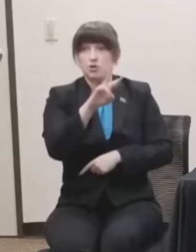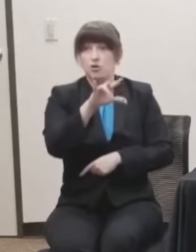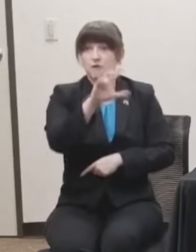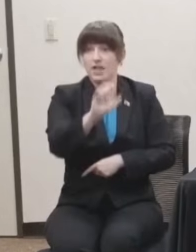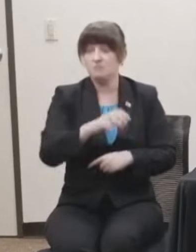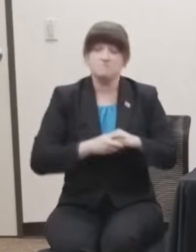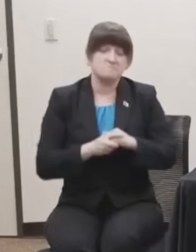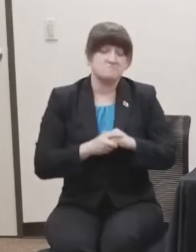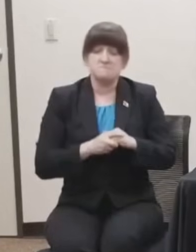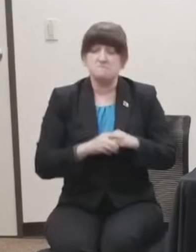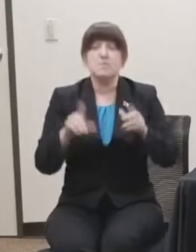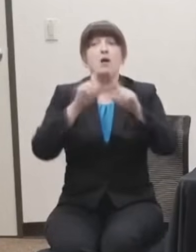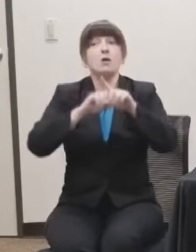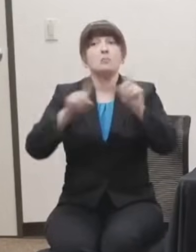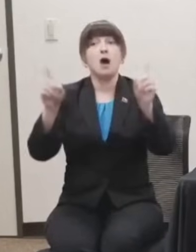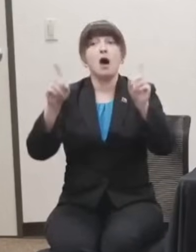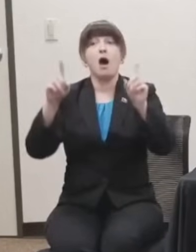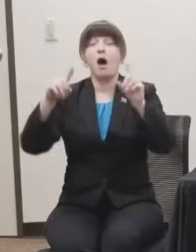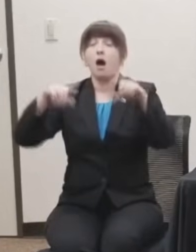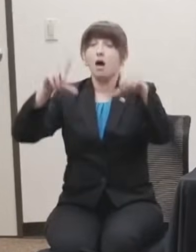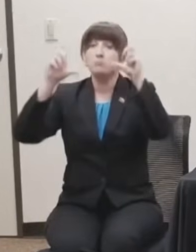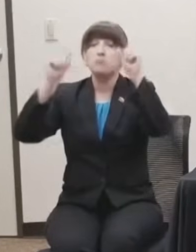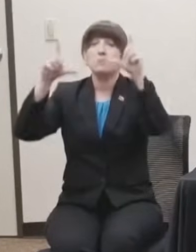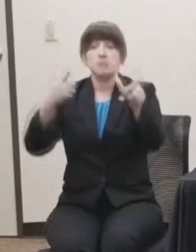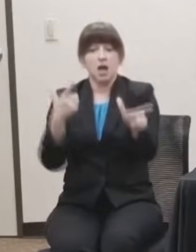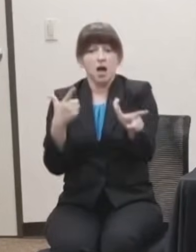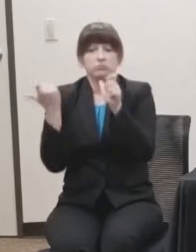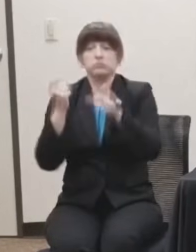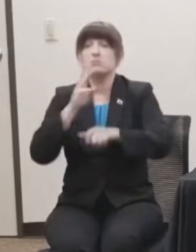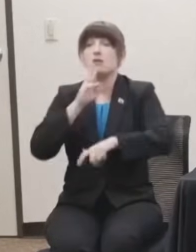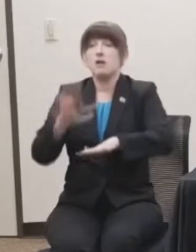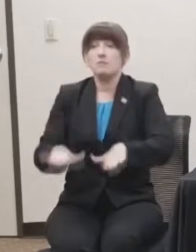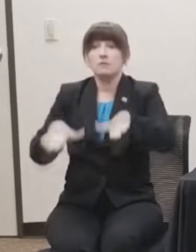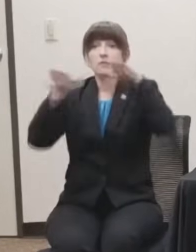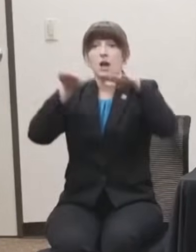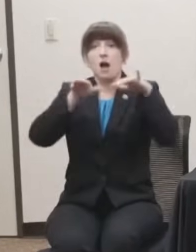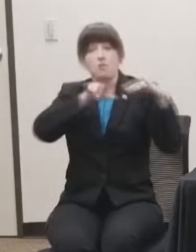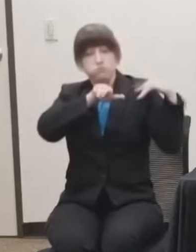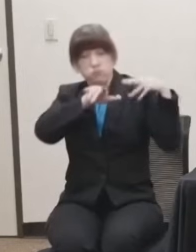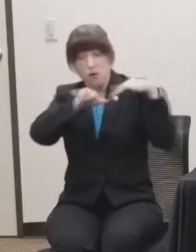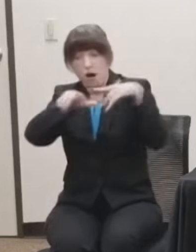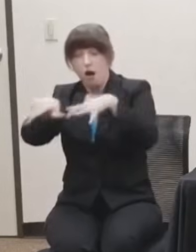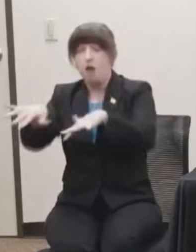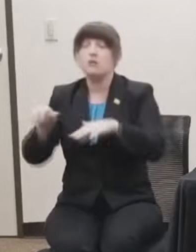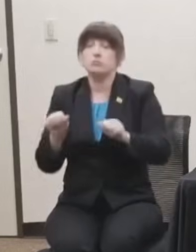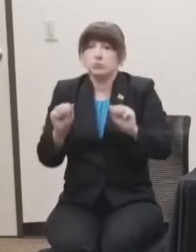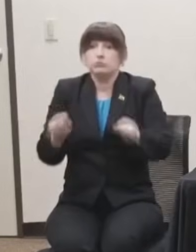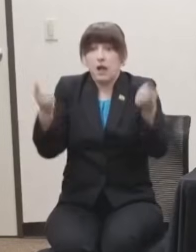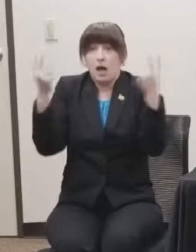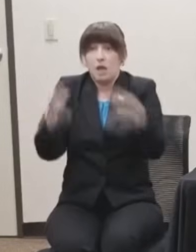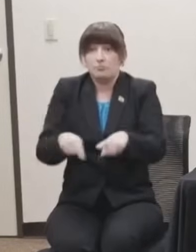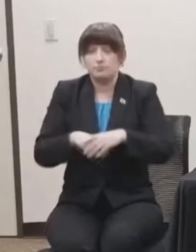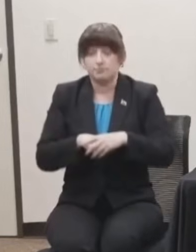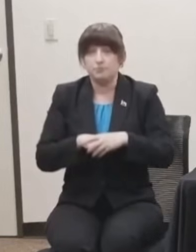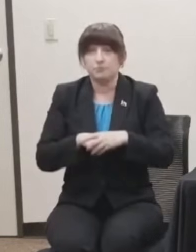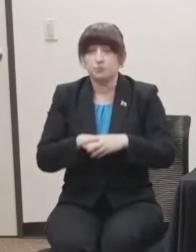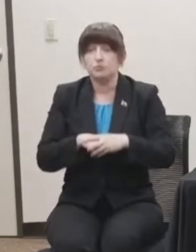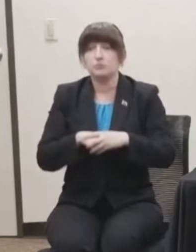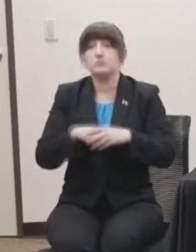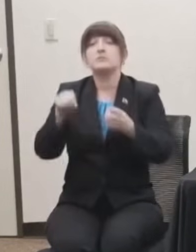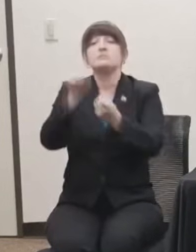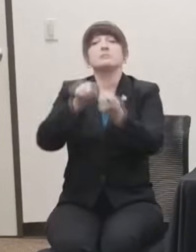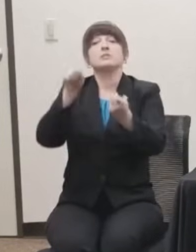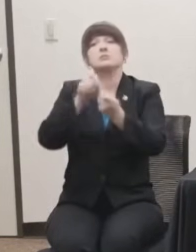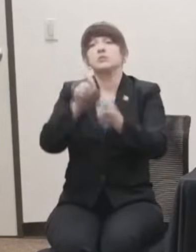can occur at lower levels of water than what happened in Kerrville. It's a particular threat for people who are driving